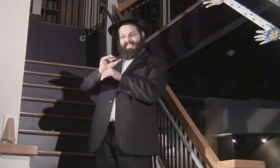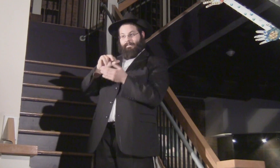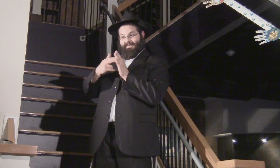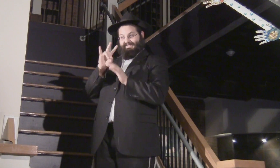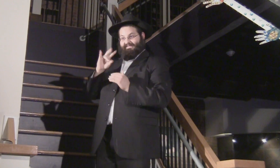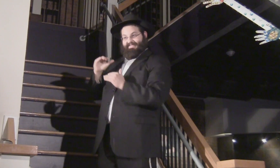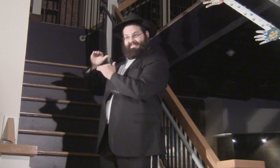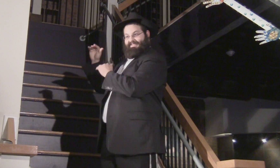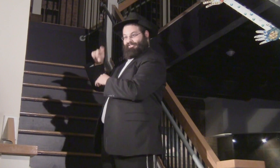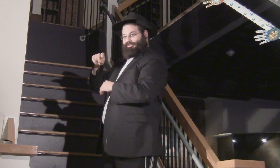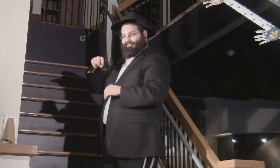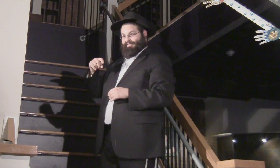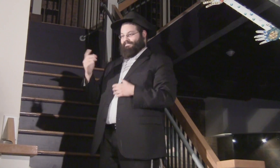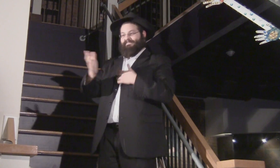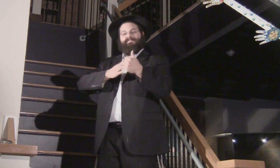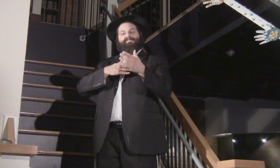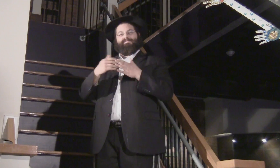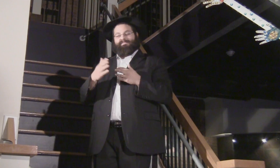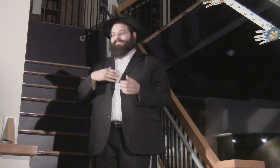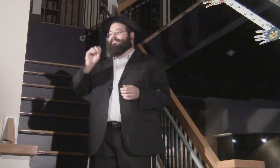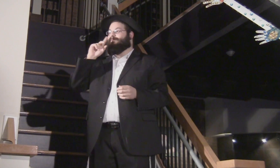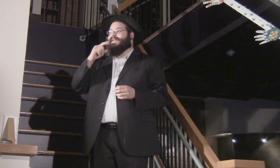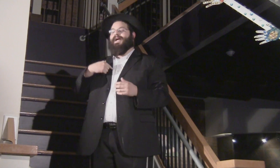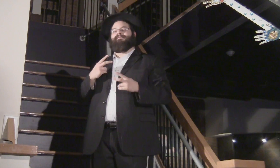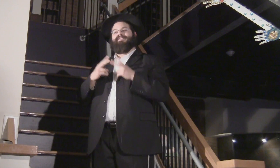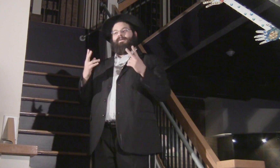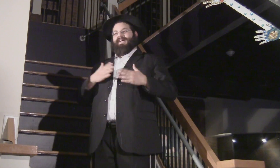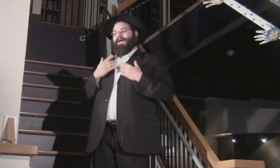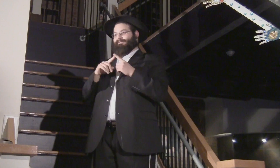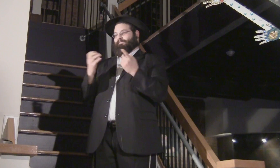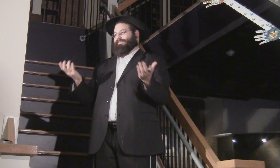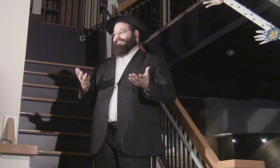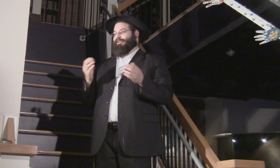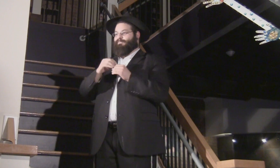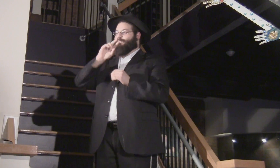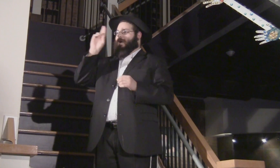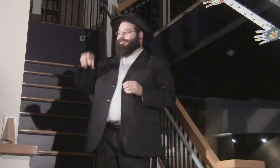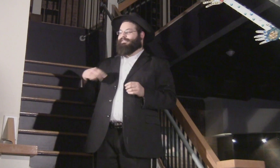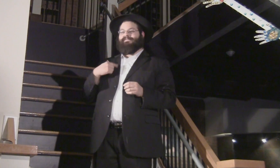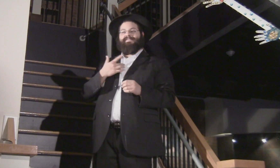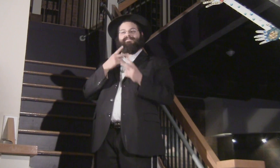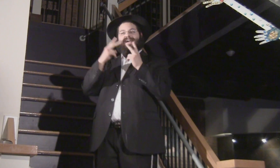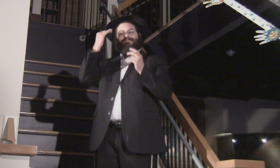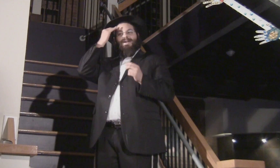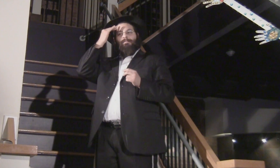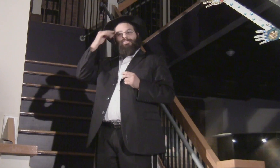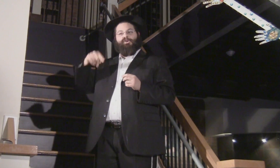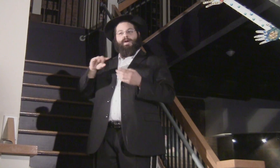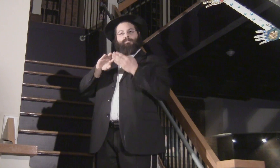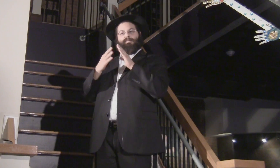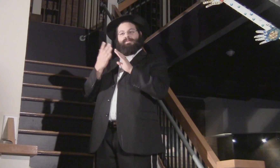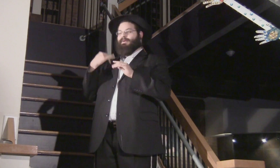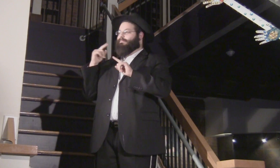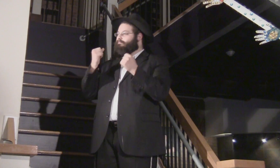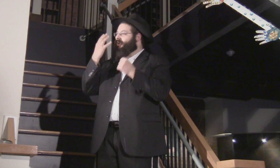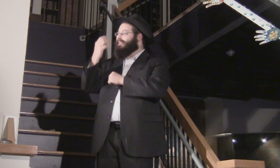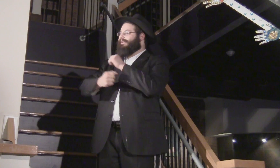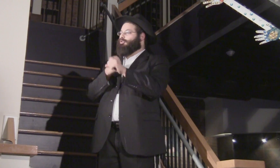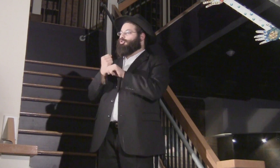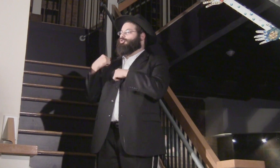Okay. 7. That means 7. I should go up 7 more. Okay, so I'm very happy to be here in Rochester. I'm very familiar with this